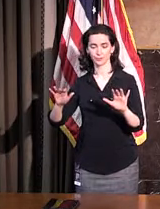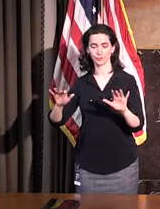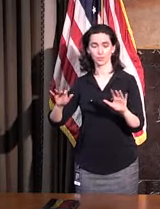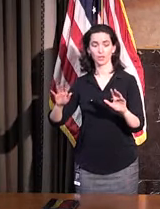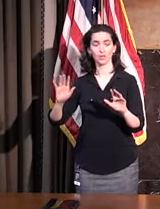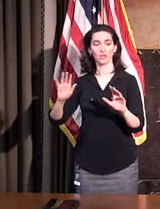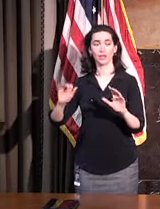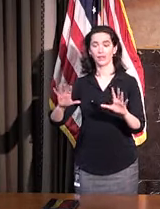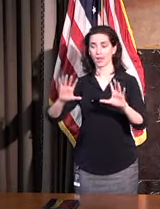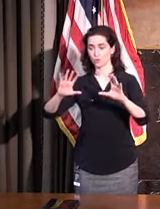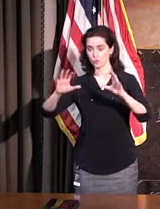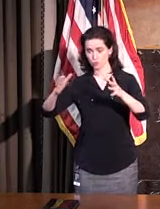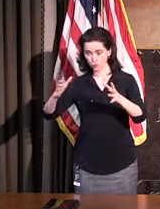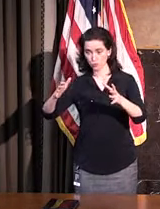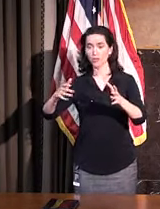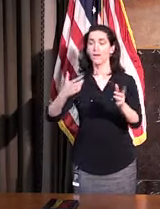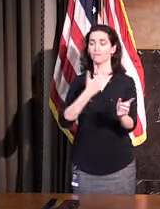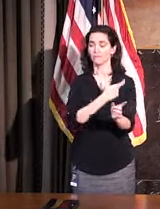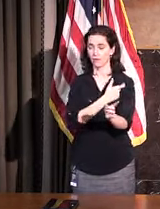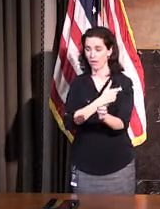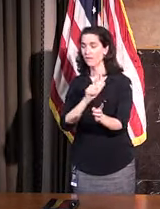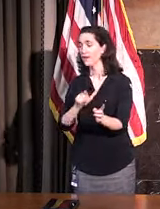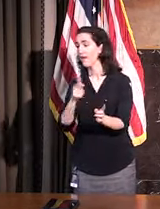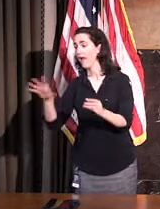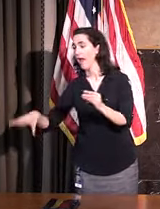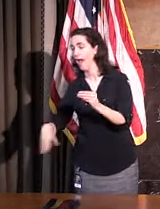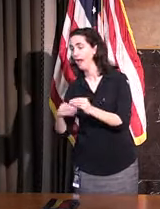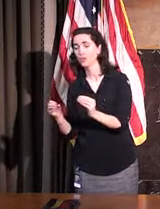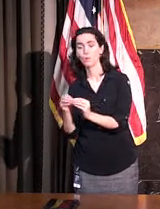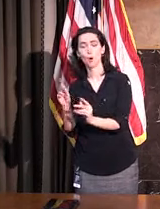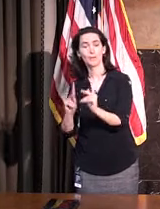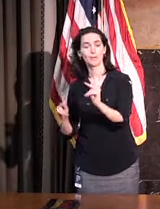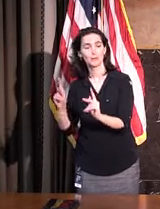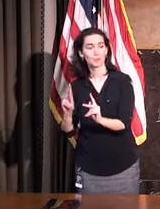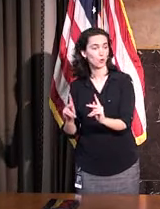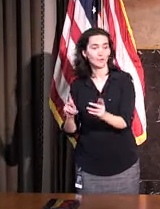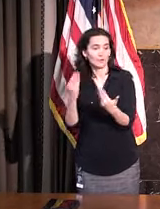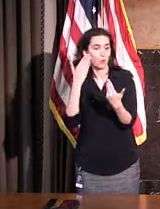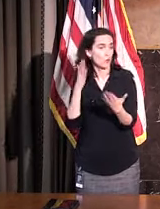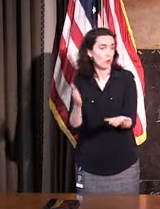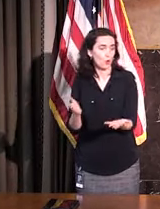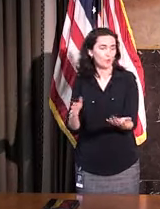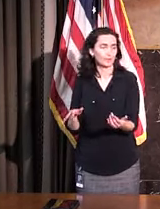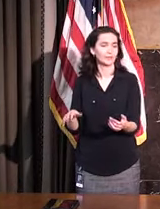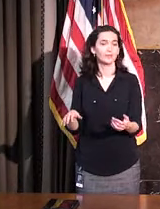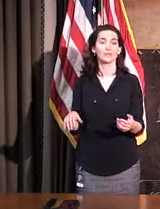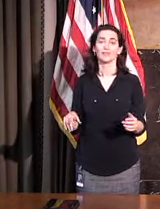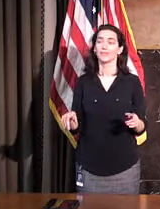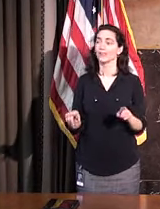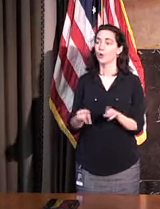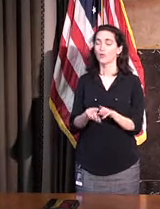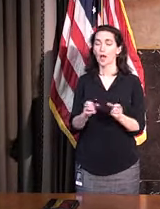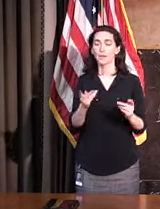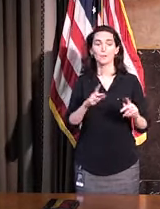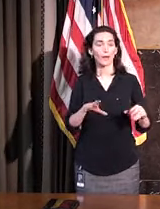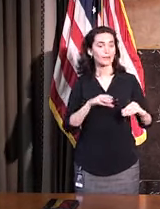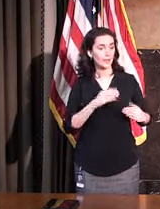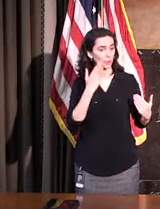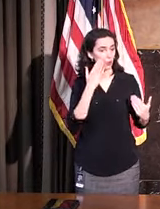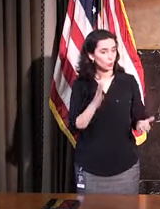it will be before you're going to expand again, because you don't know how many people it is, and you also don't know the uptake.